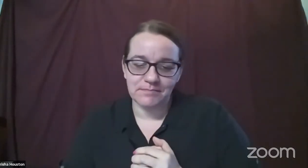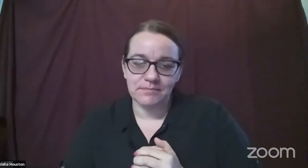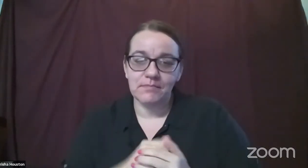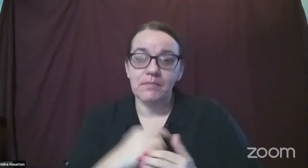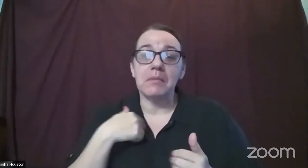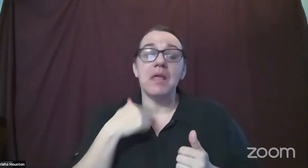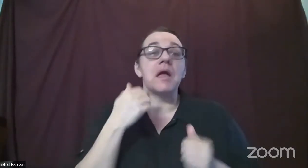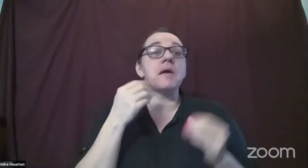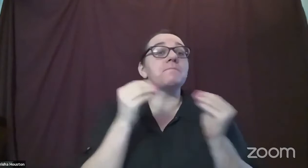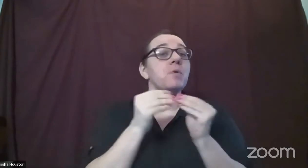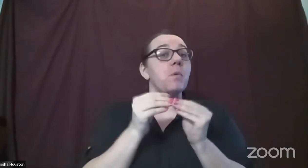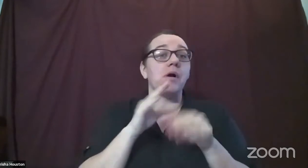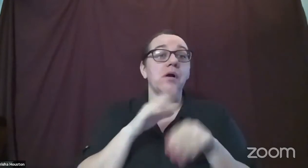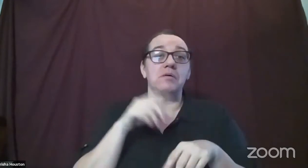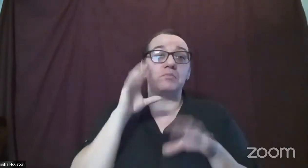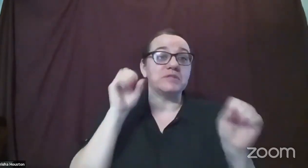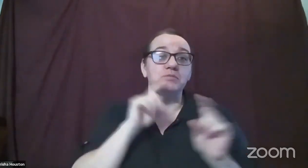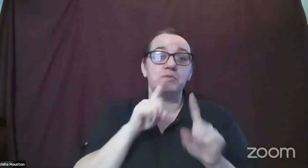And we do so through Zoom.